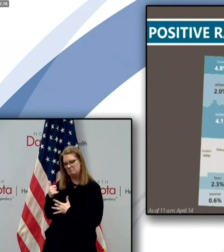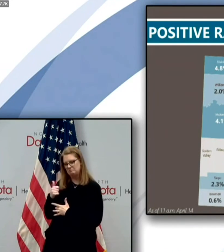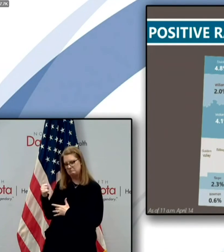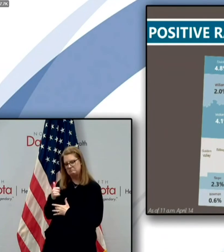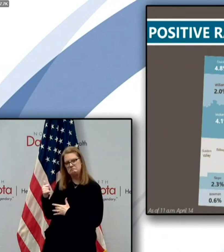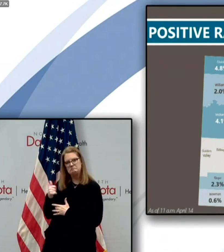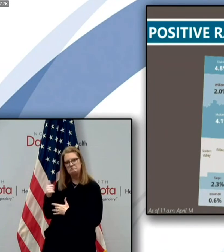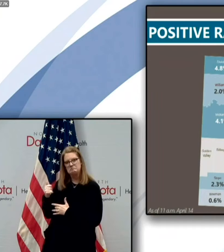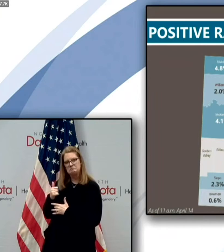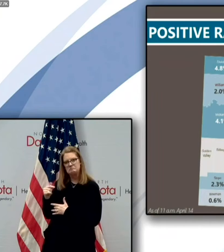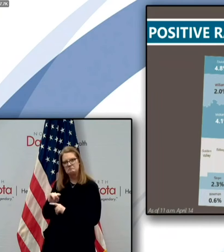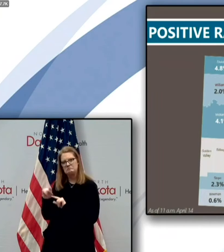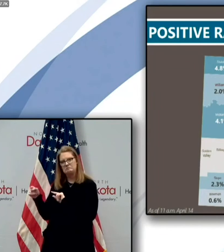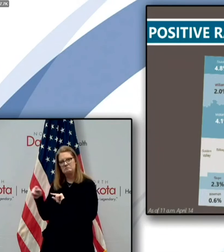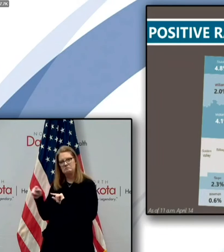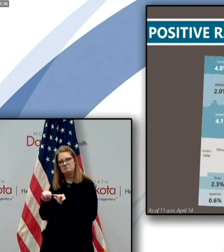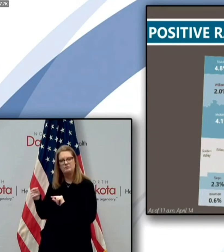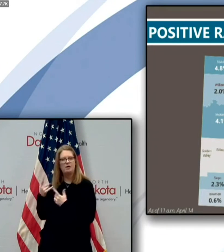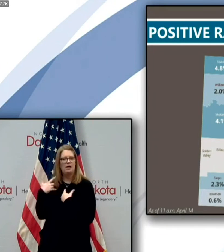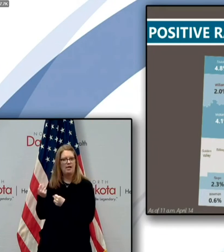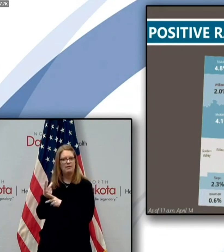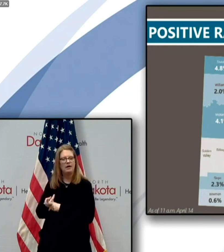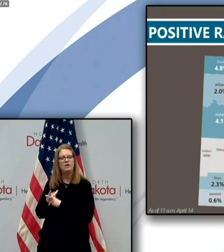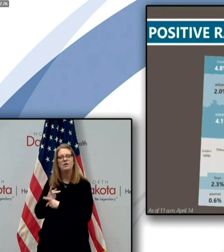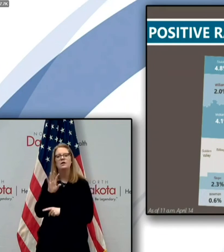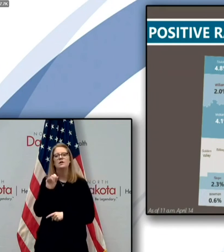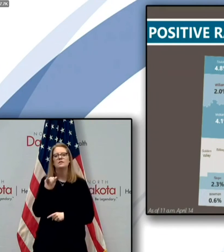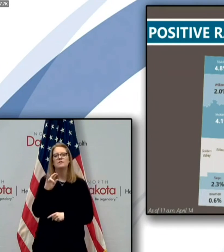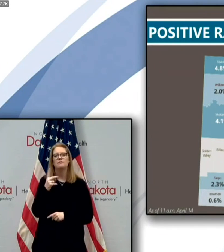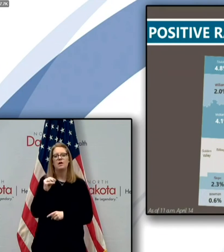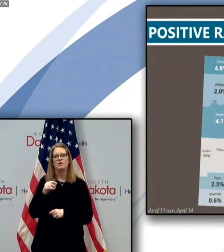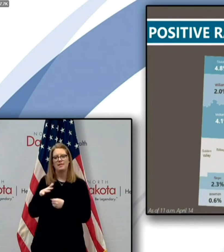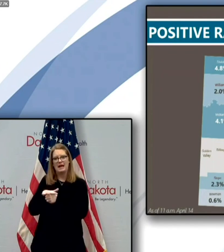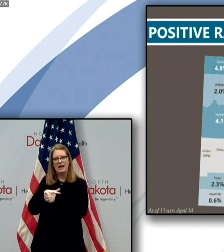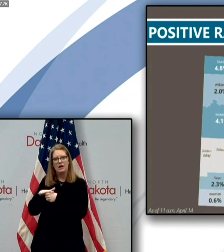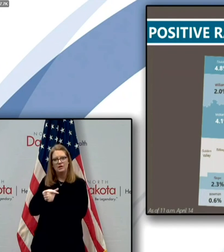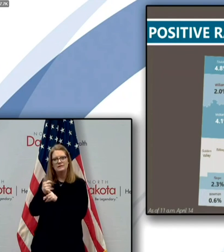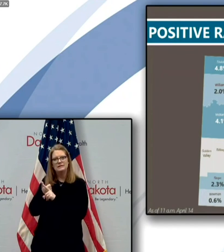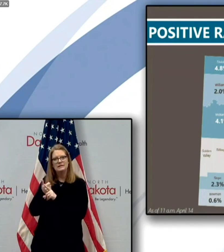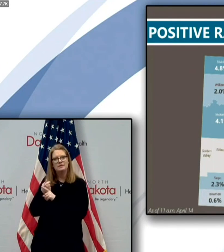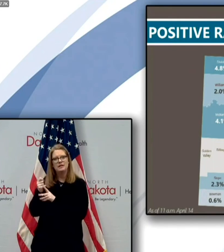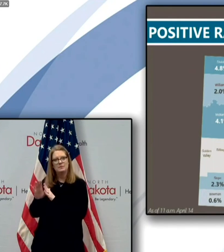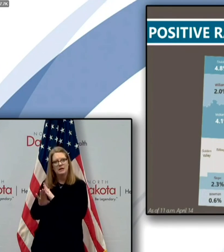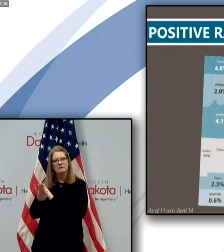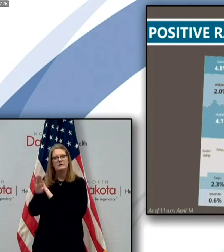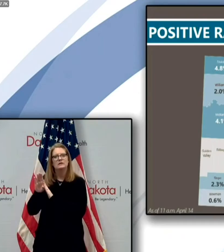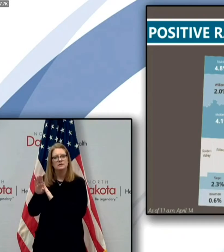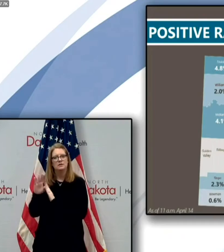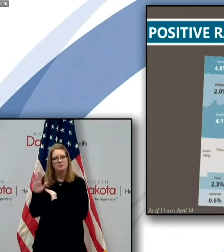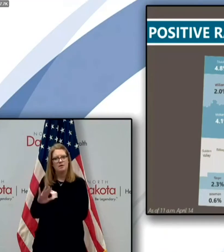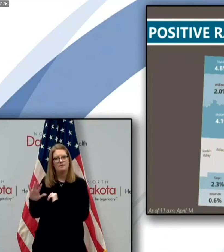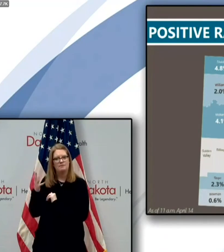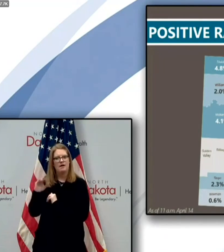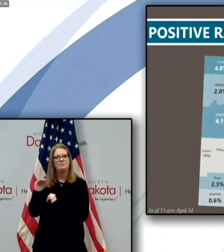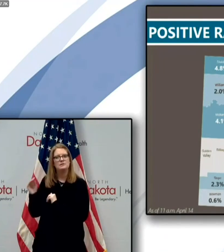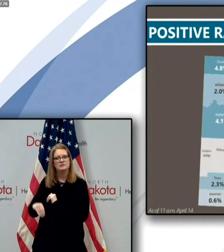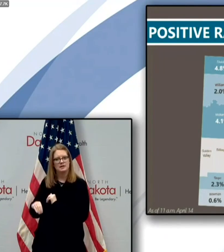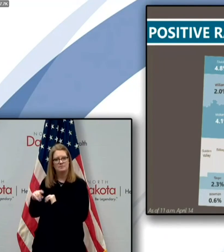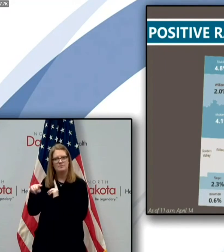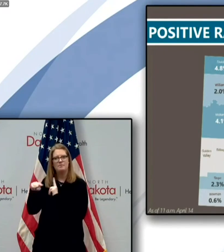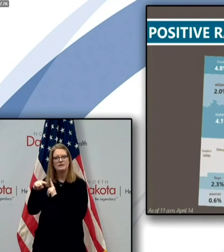and Fargo, the metro area, continues to have a slight climb there at about 5% positive